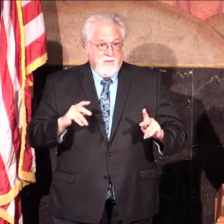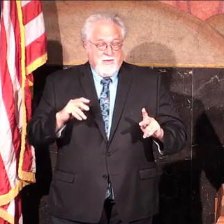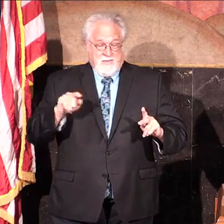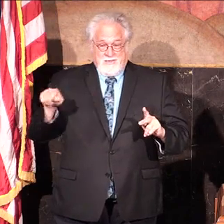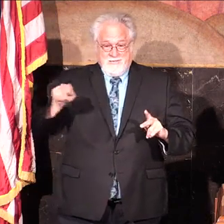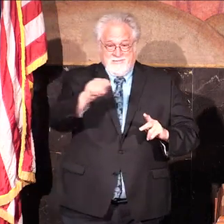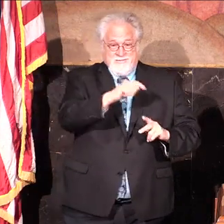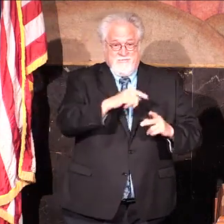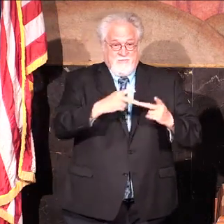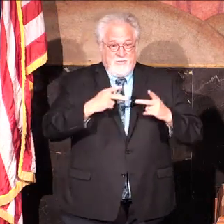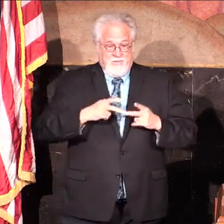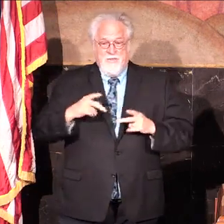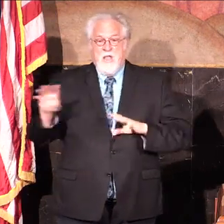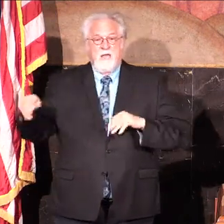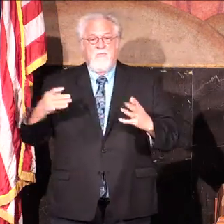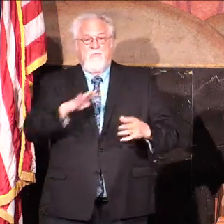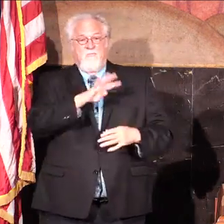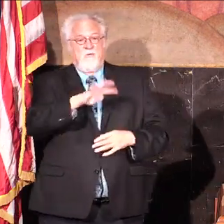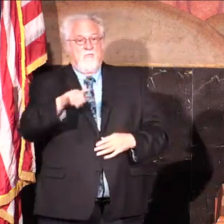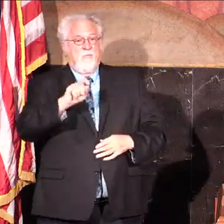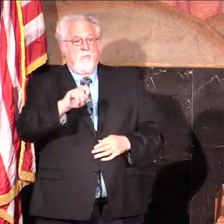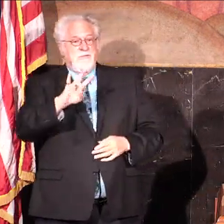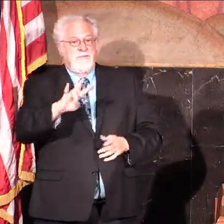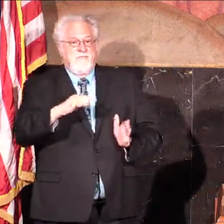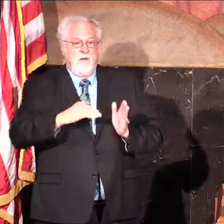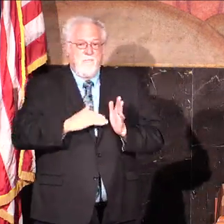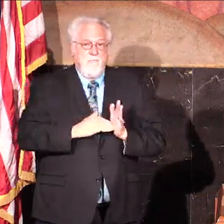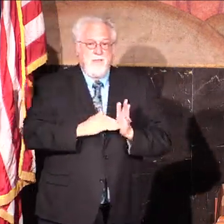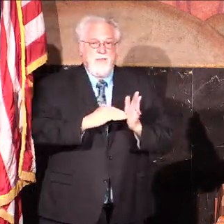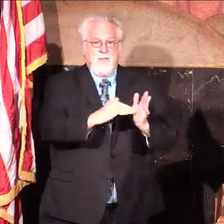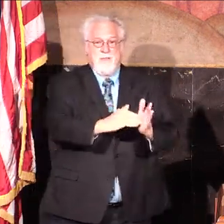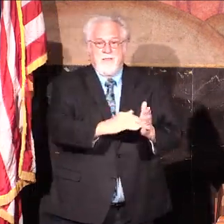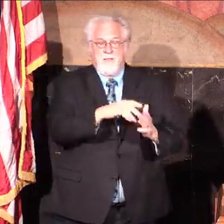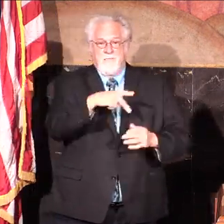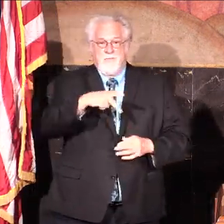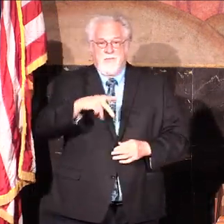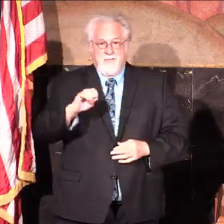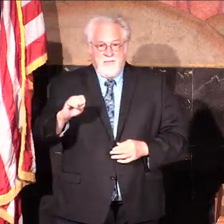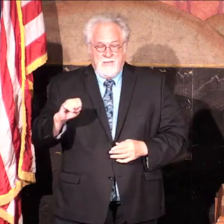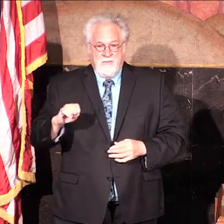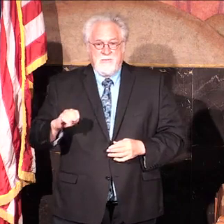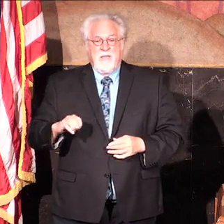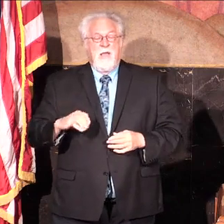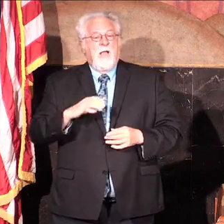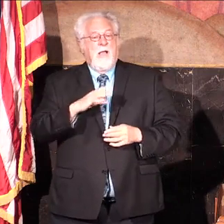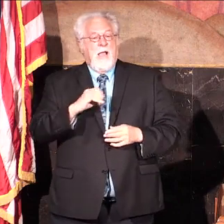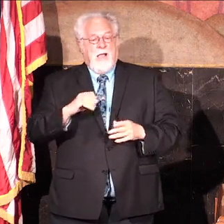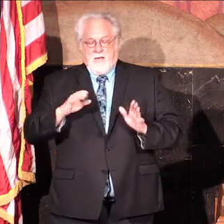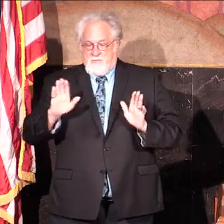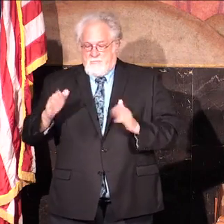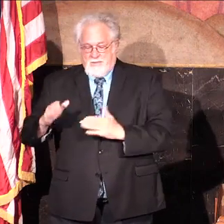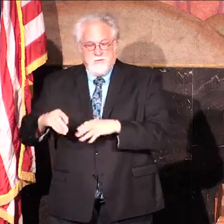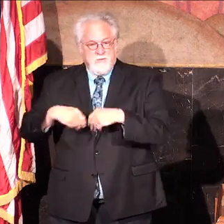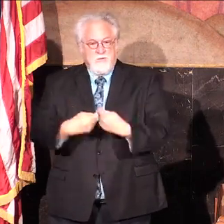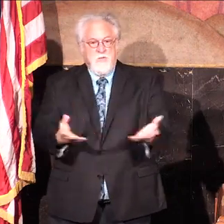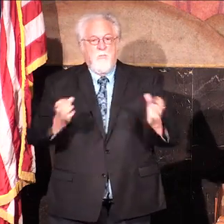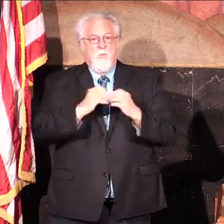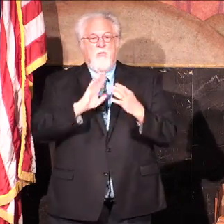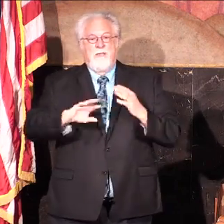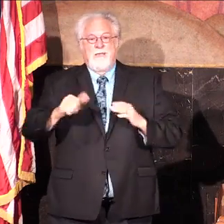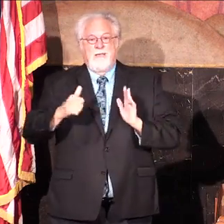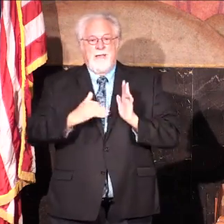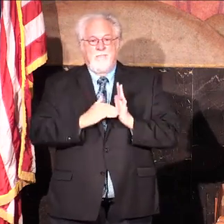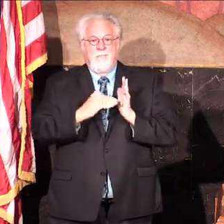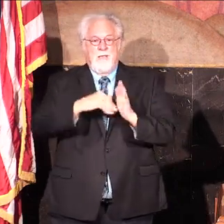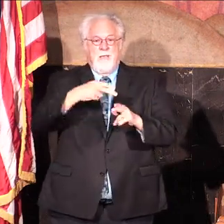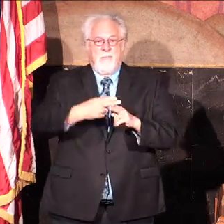sites. They've delivered 44.7 million items of PPE and packaged and distributed more than 10 million